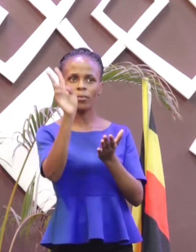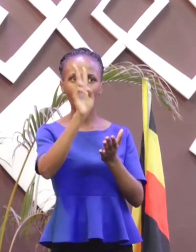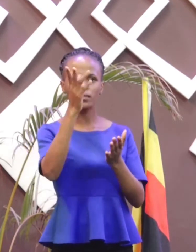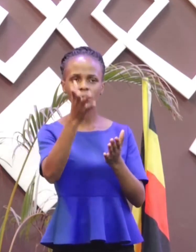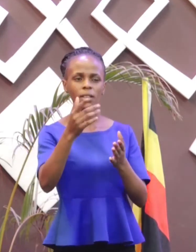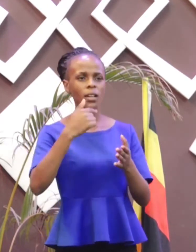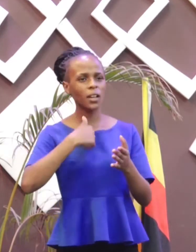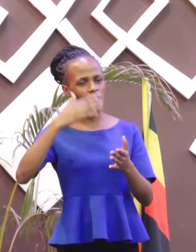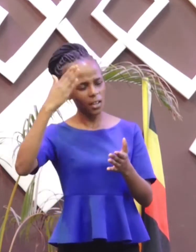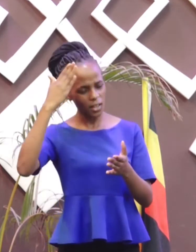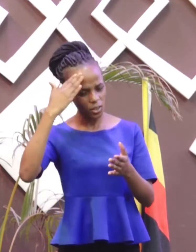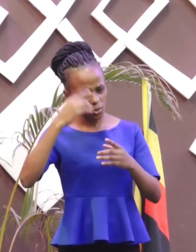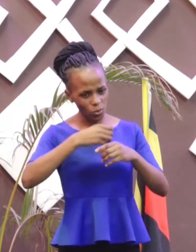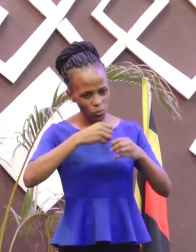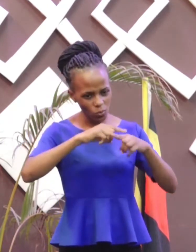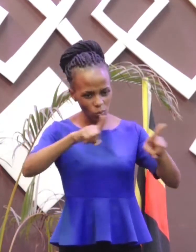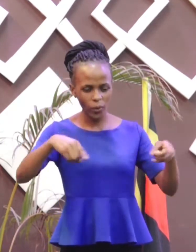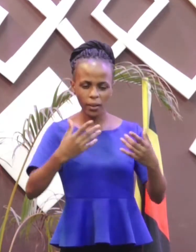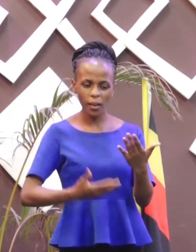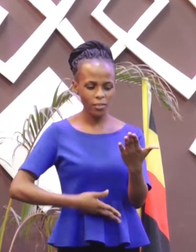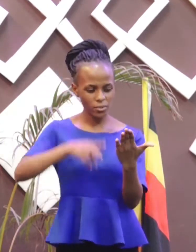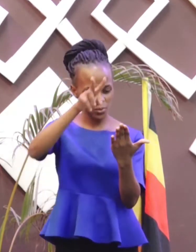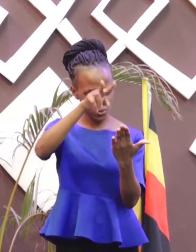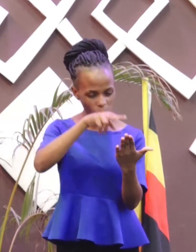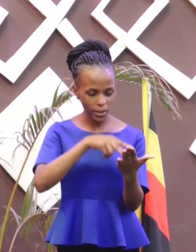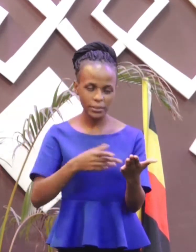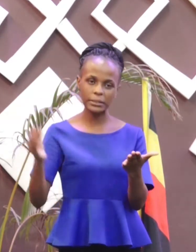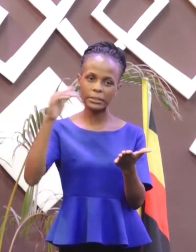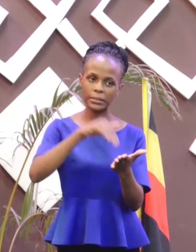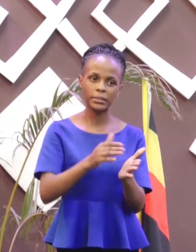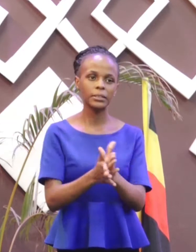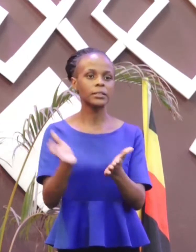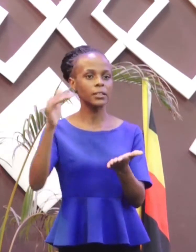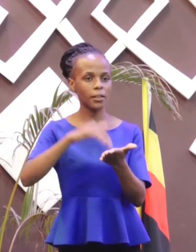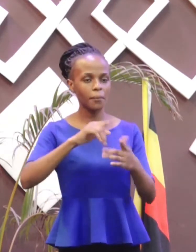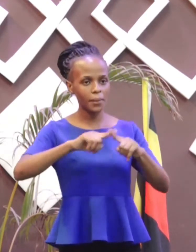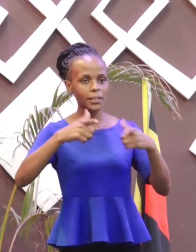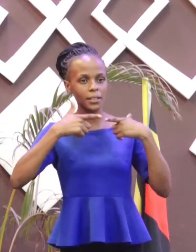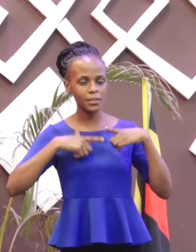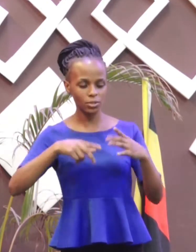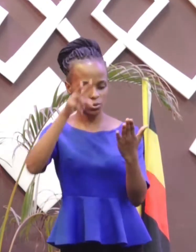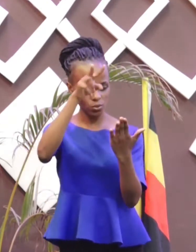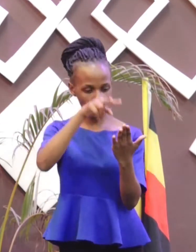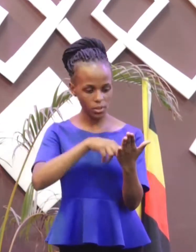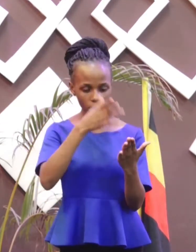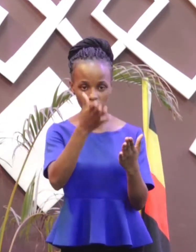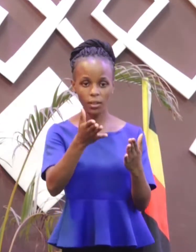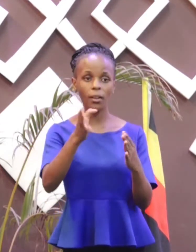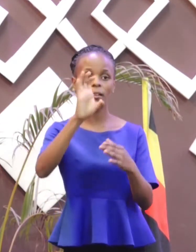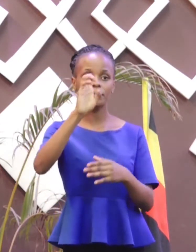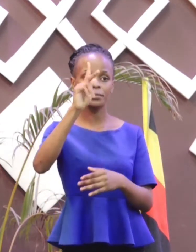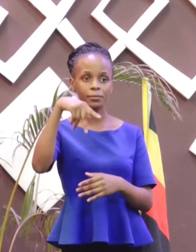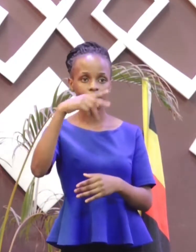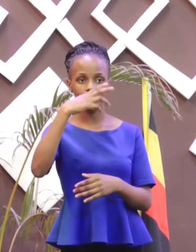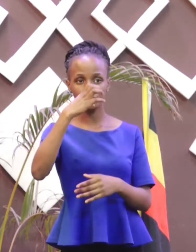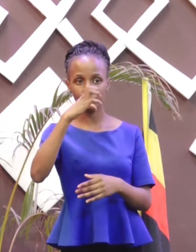but let's revisit them. Ephesians chapter 4 from verse 11. Tuli mu Befeso